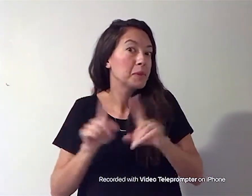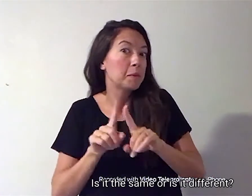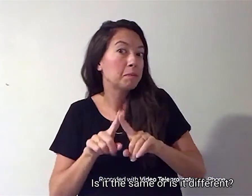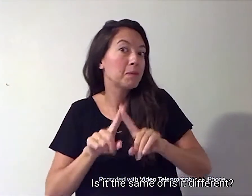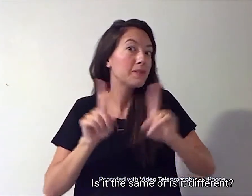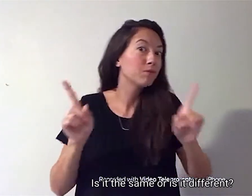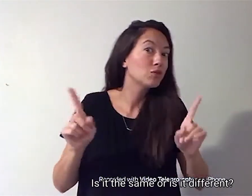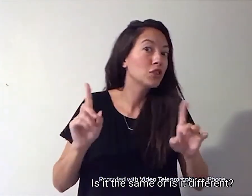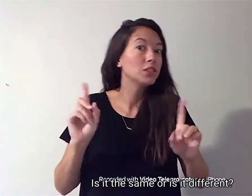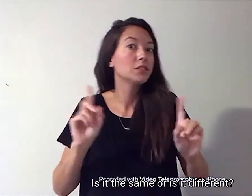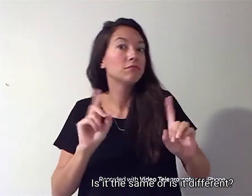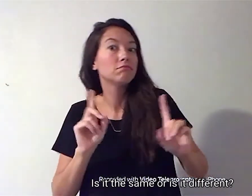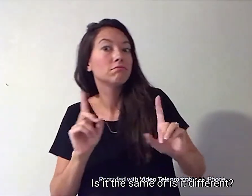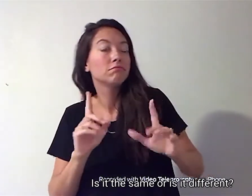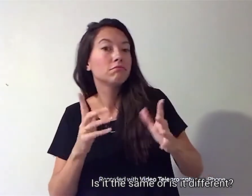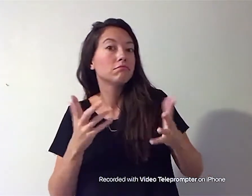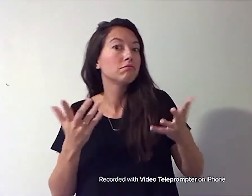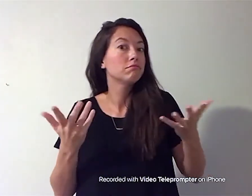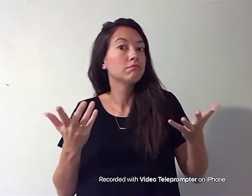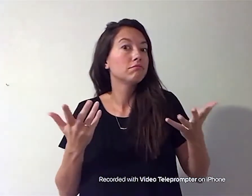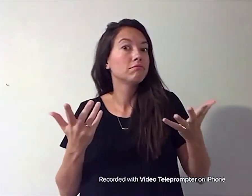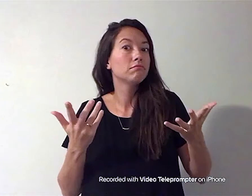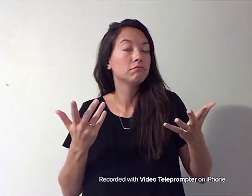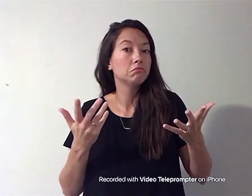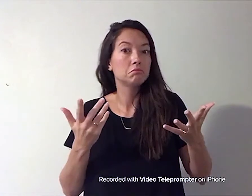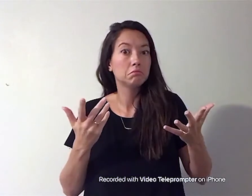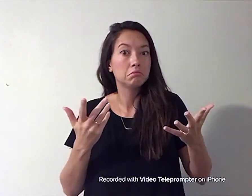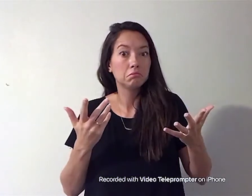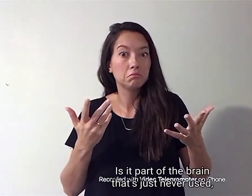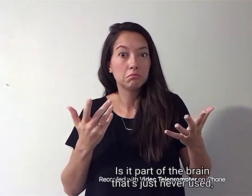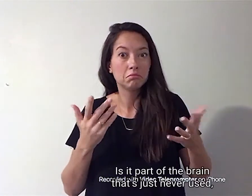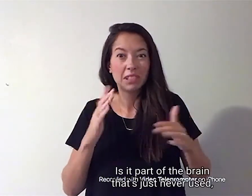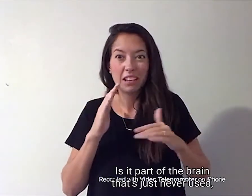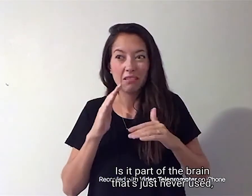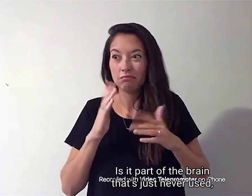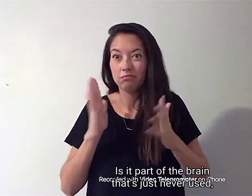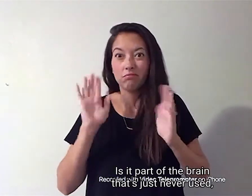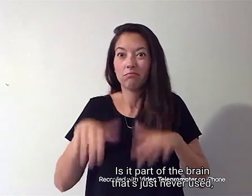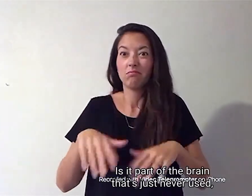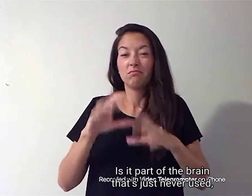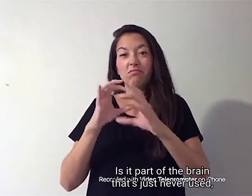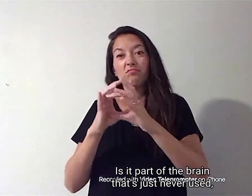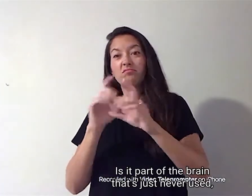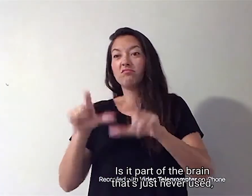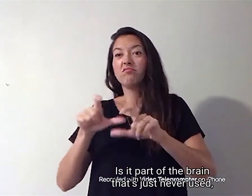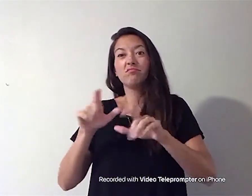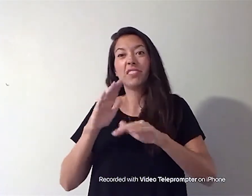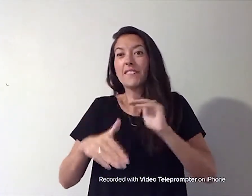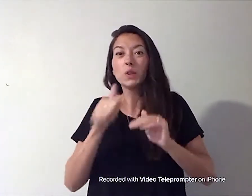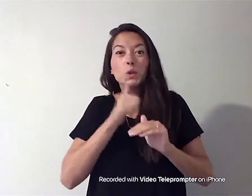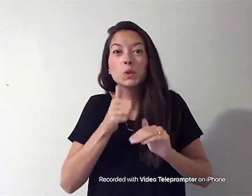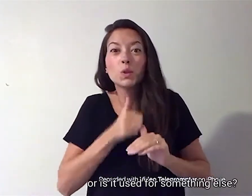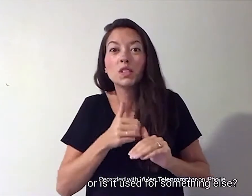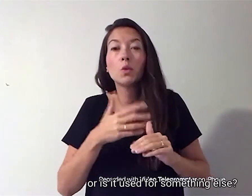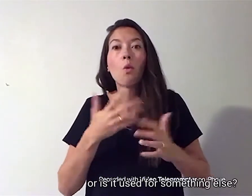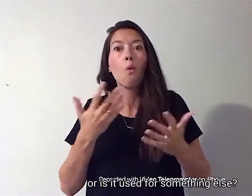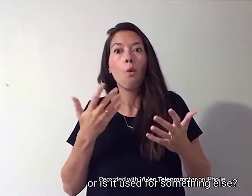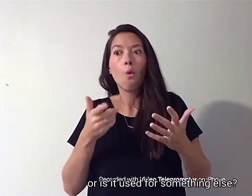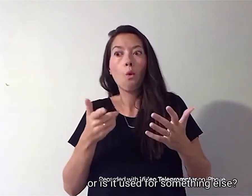Is it the same or is it different? Is it part of the brain that's just never used? Or is it used for